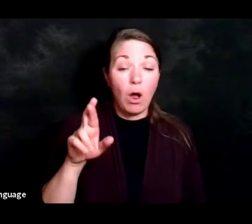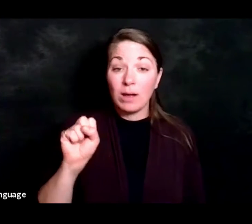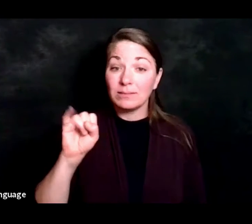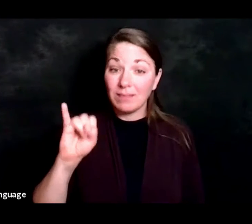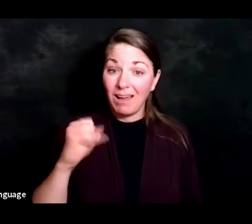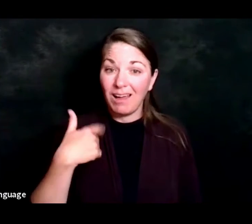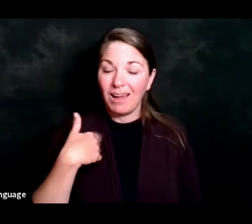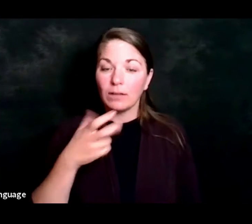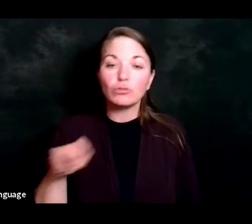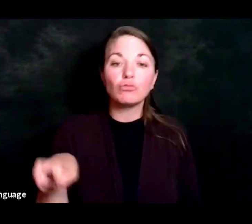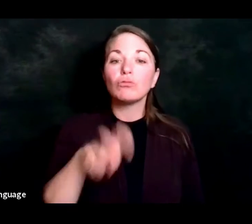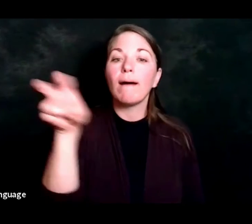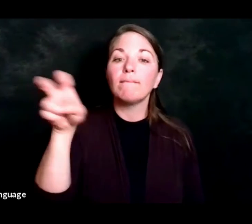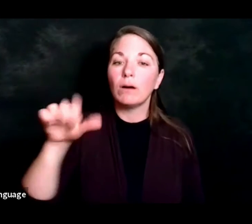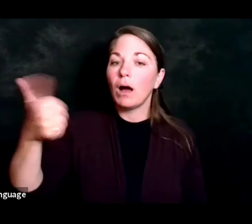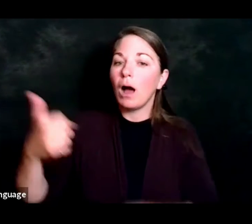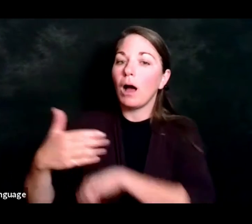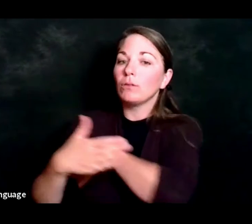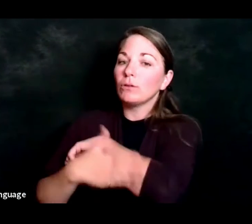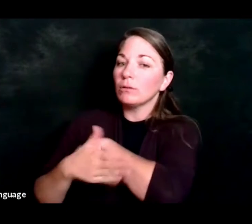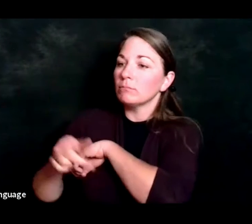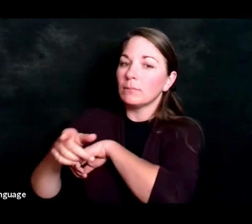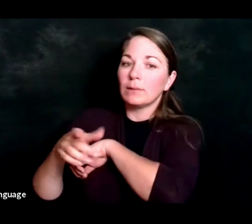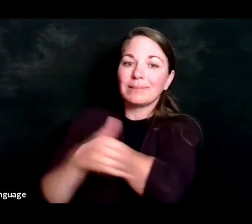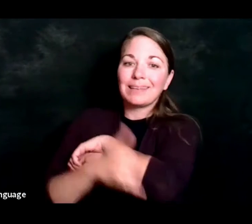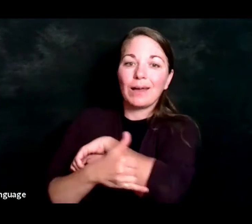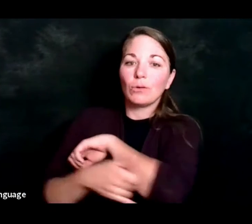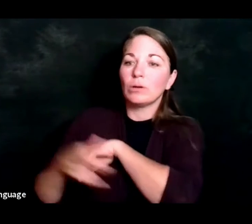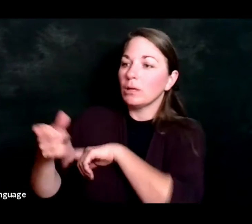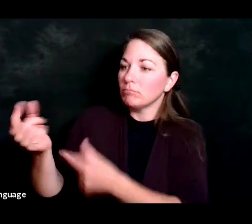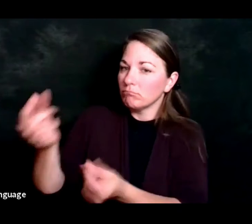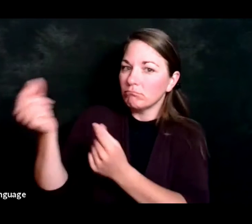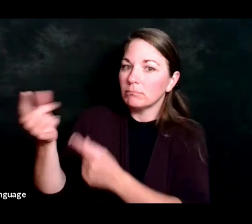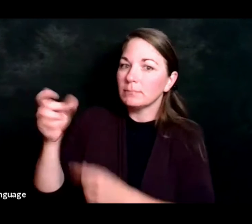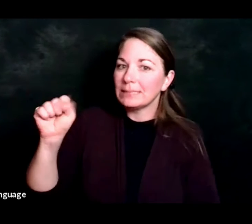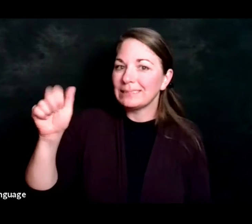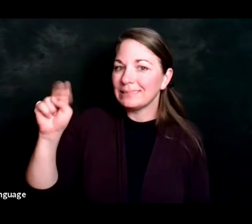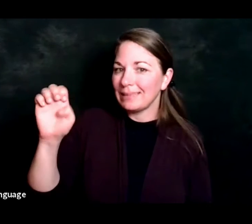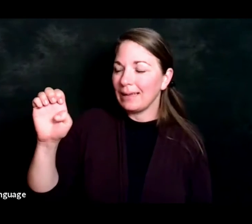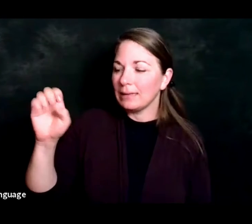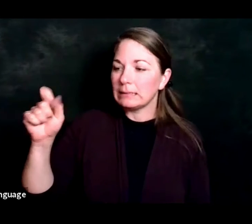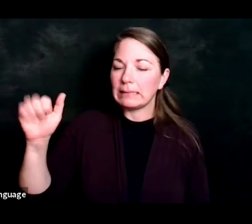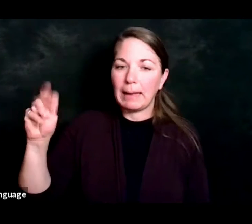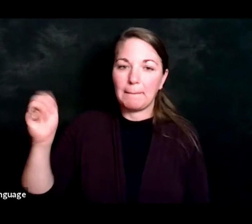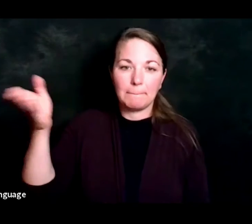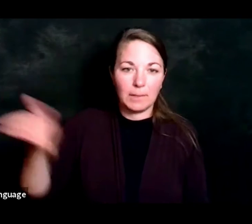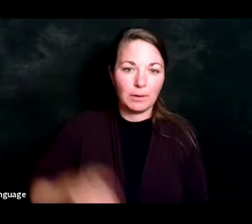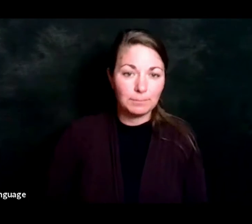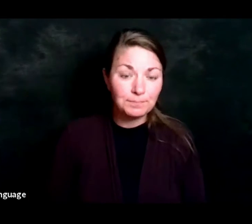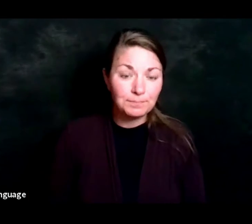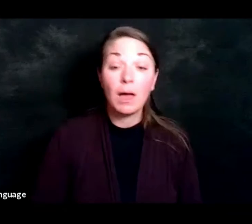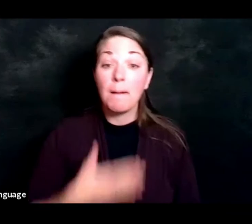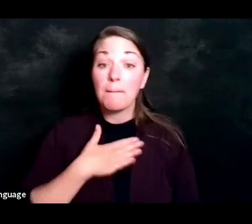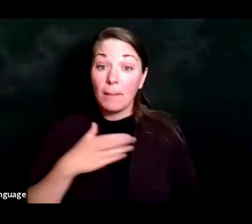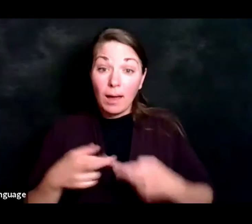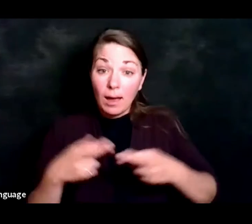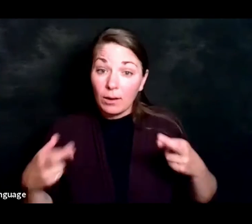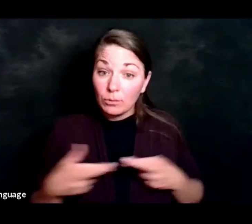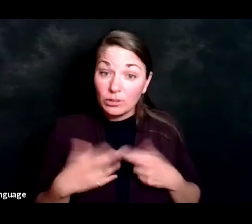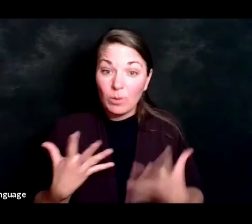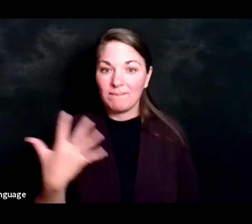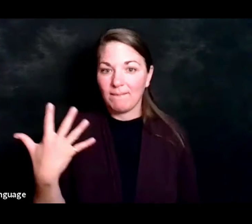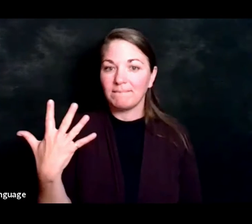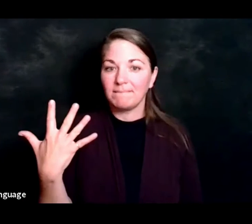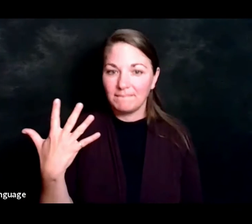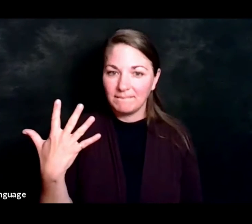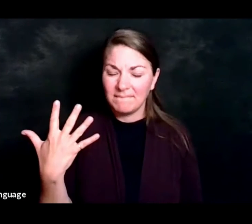outlying counties. So the area I'm in charge of or are assigned to is Region 5, which is huge. It's